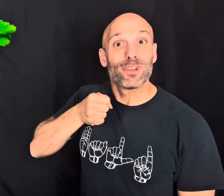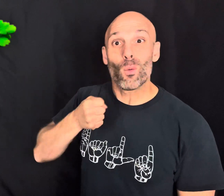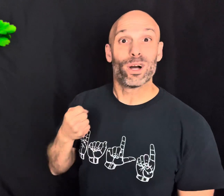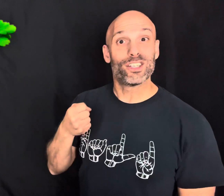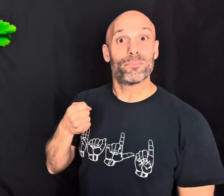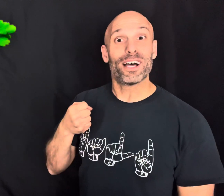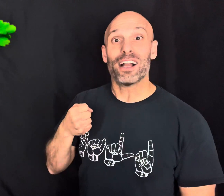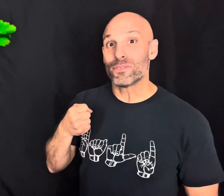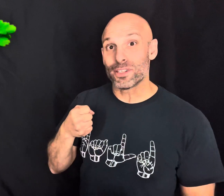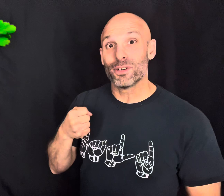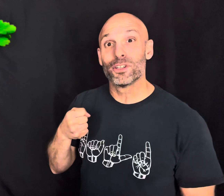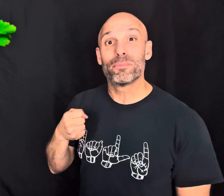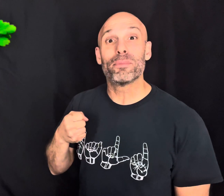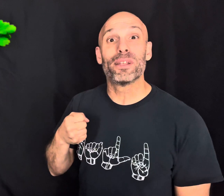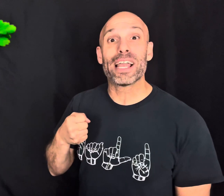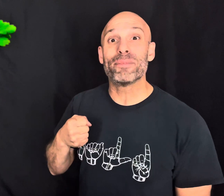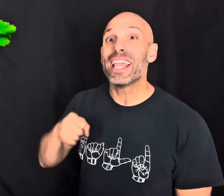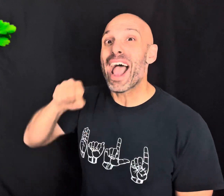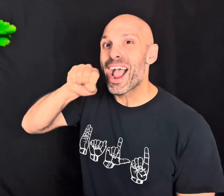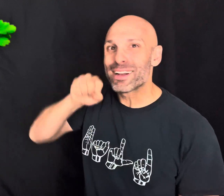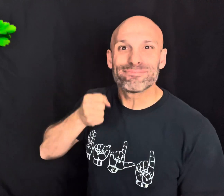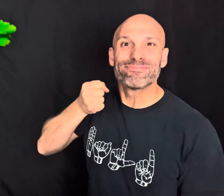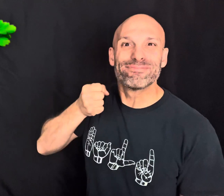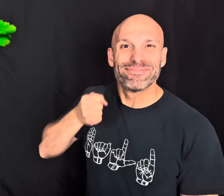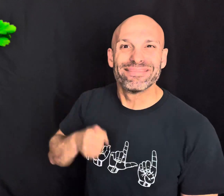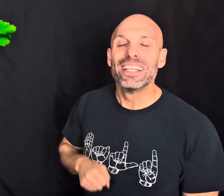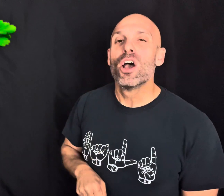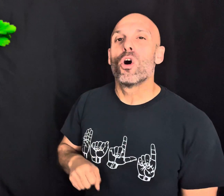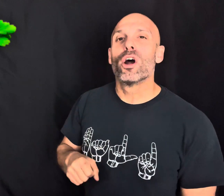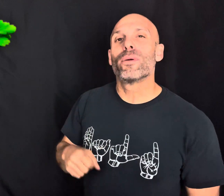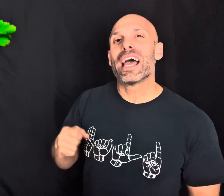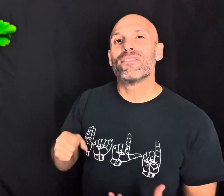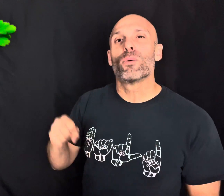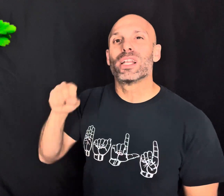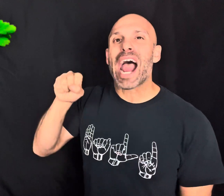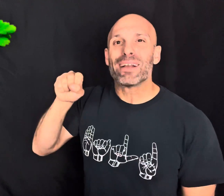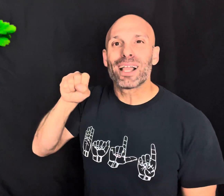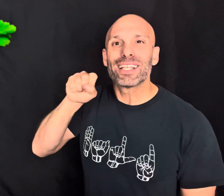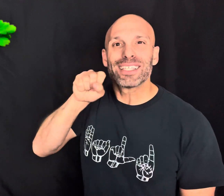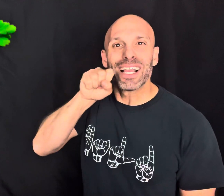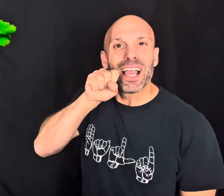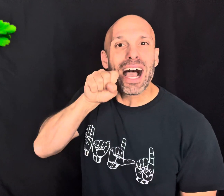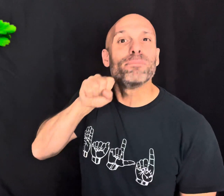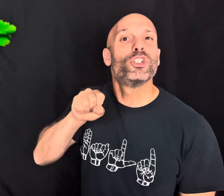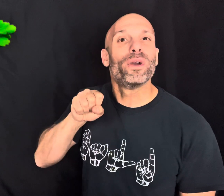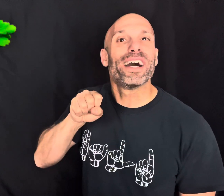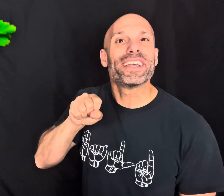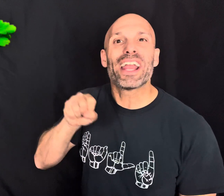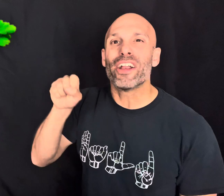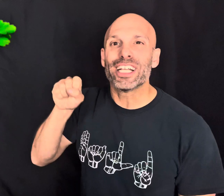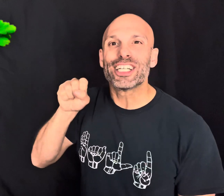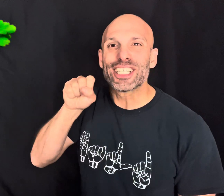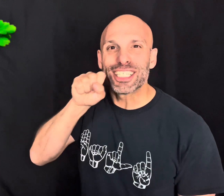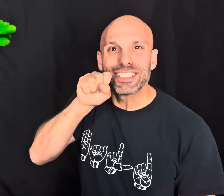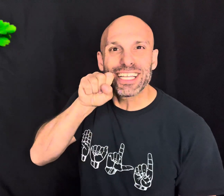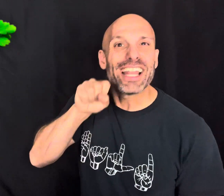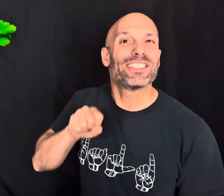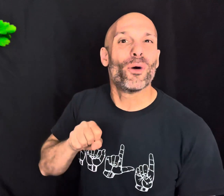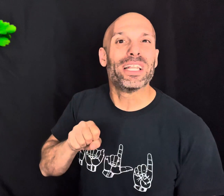What's up, doc, for the older people like me? Or we have it where I'm chewing on the carrot and it's going into my